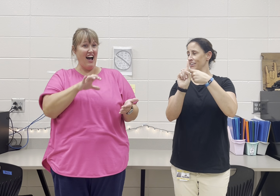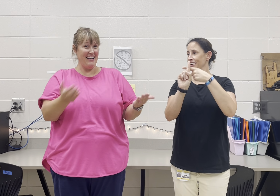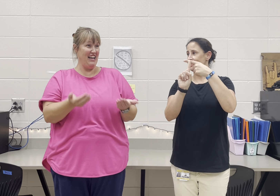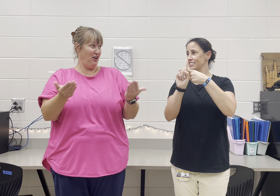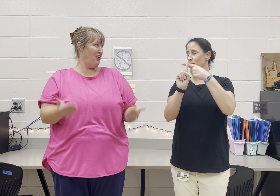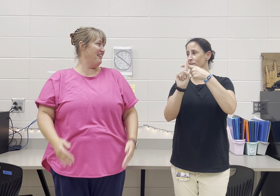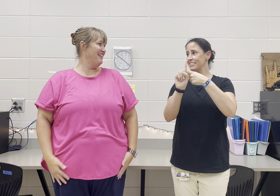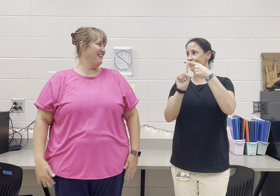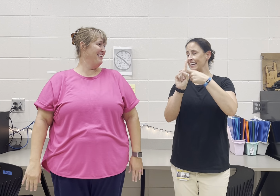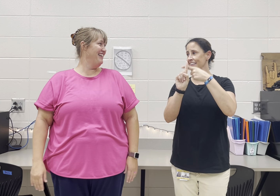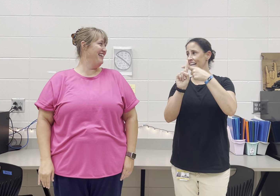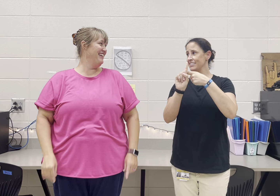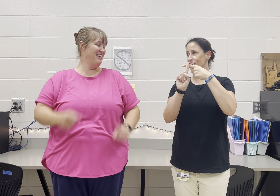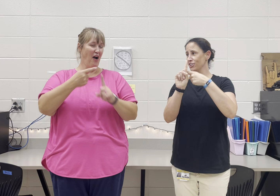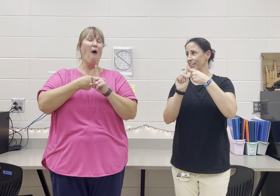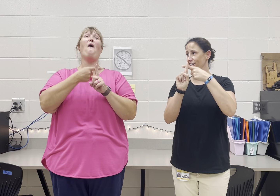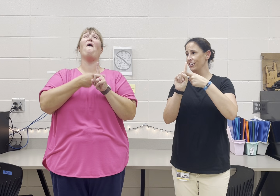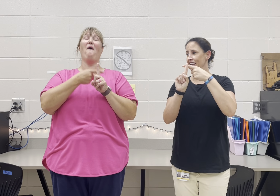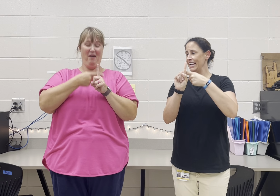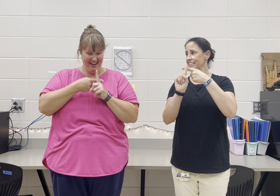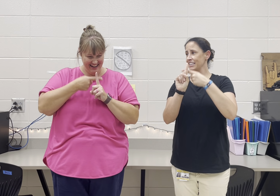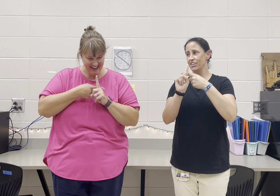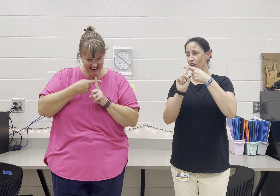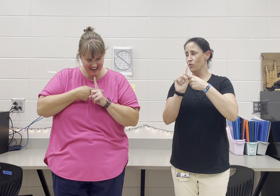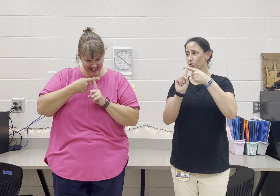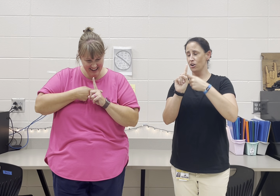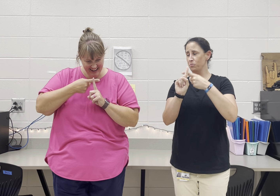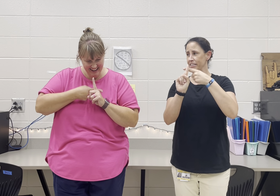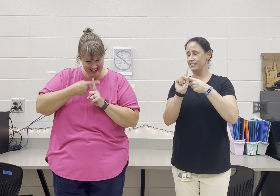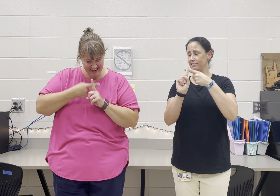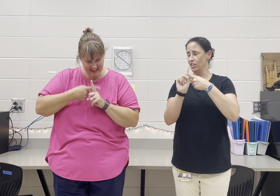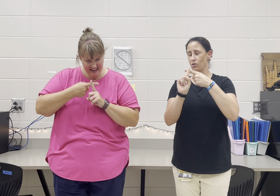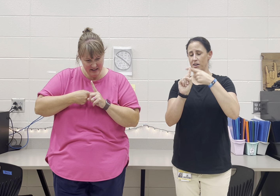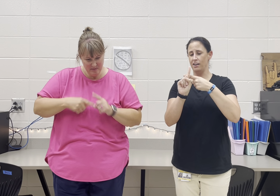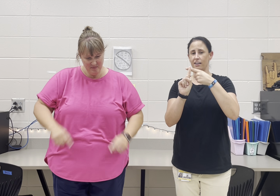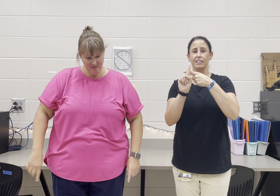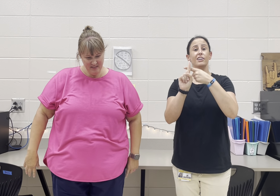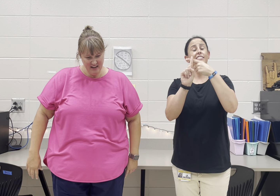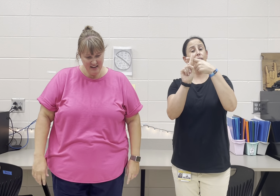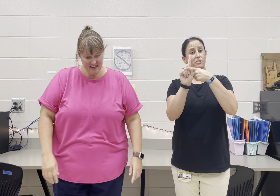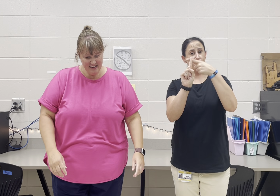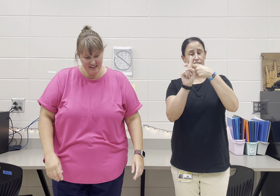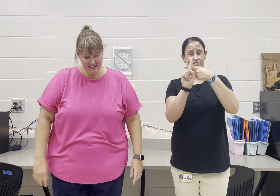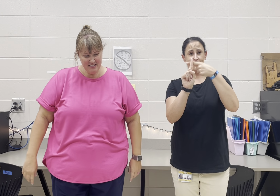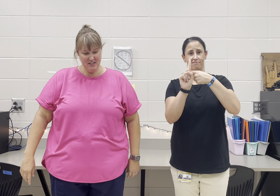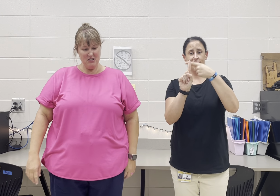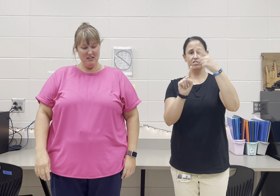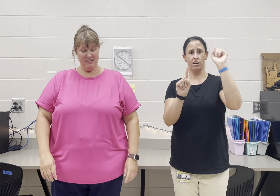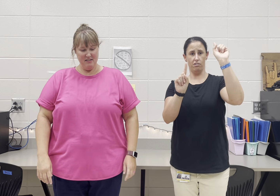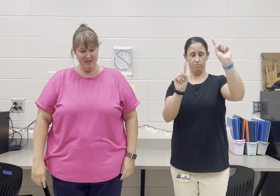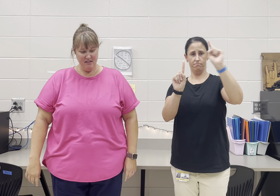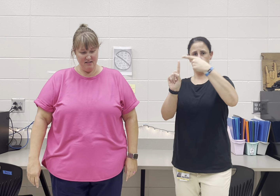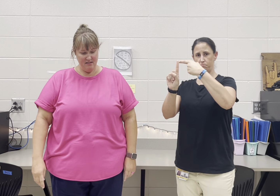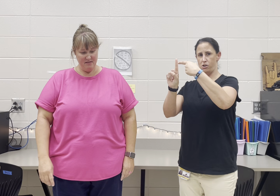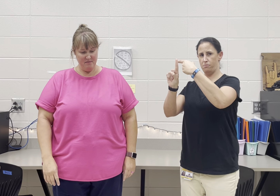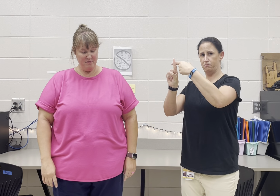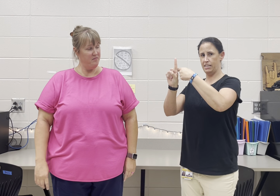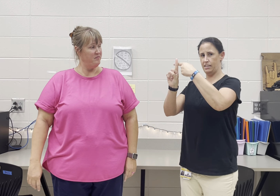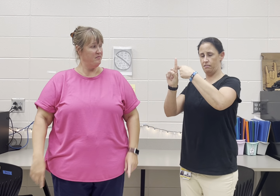in here. Someone said that in class earlier, Oh. and I said no, please, no, Temperature. So palm in,